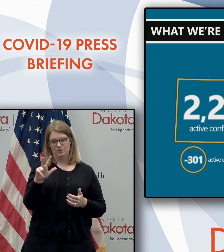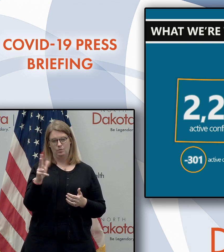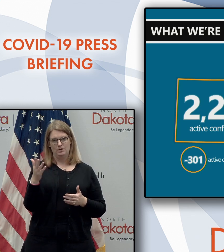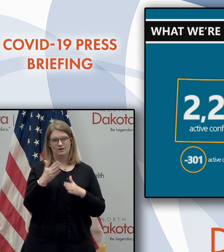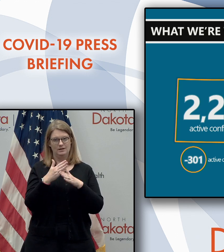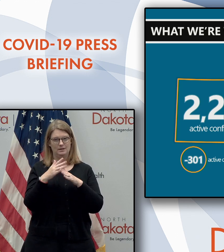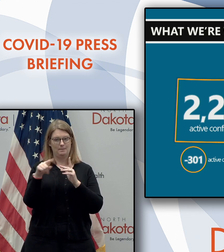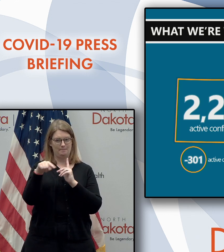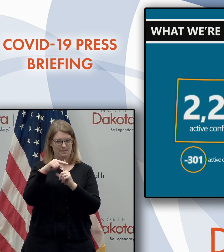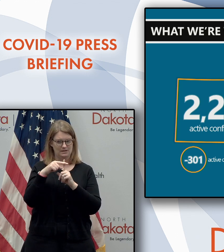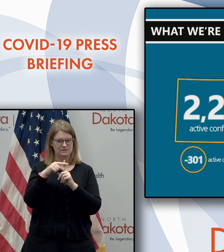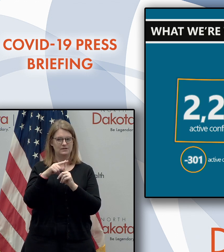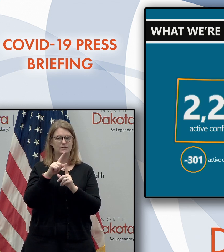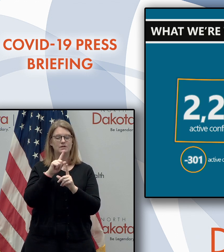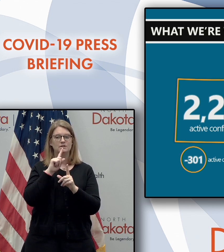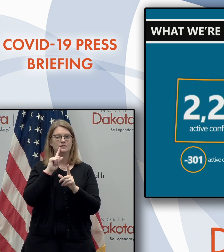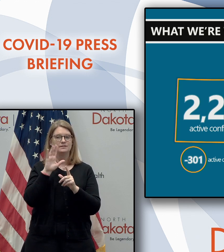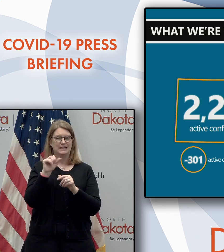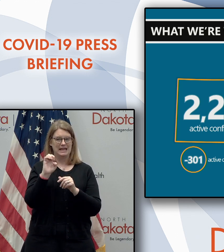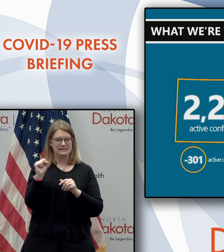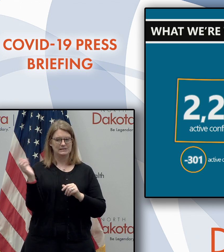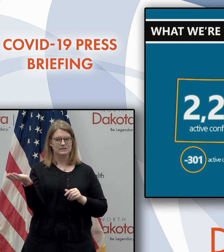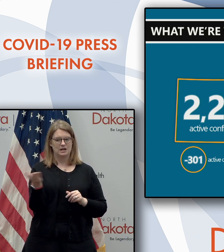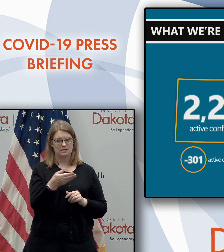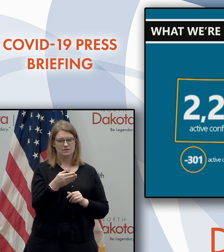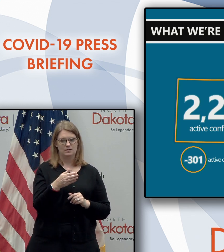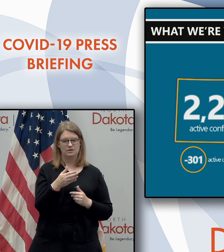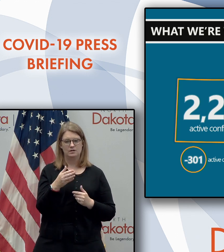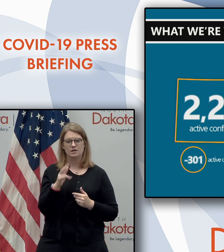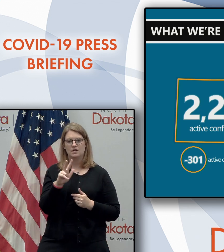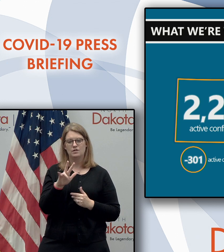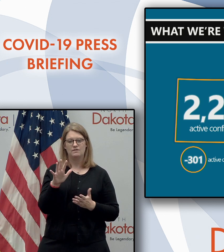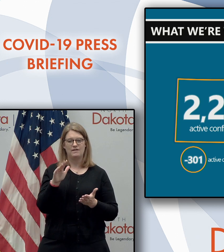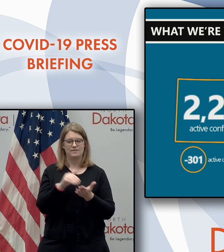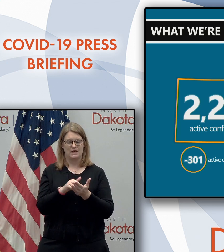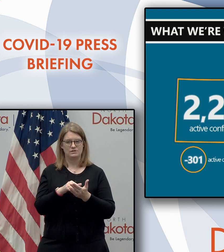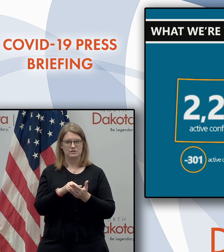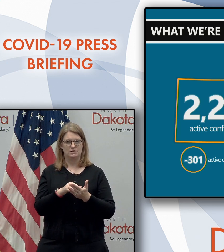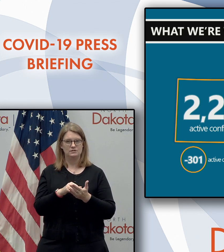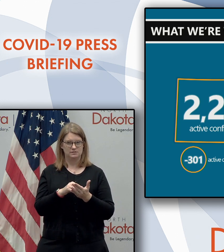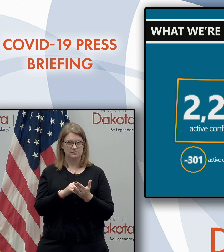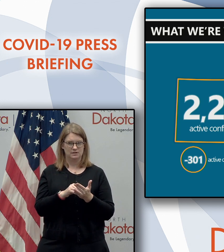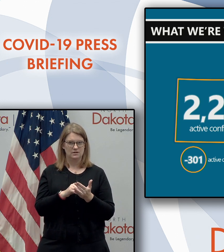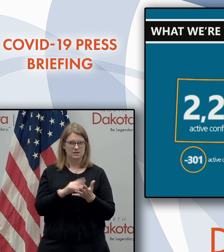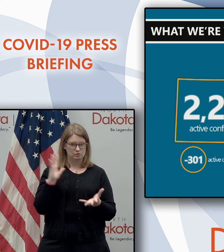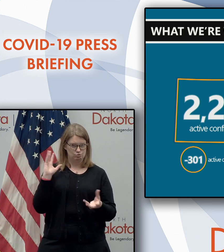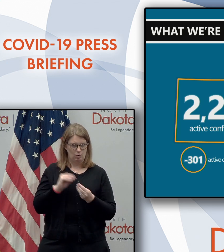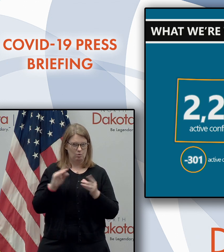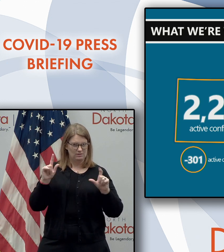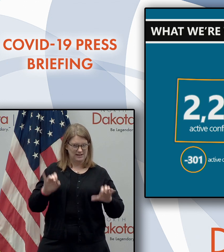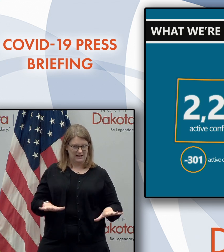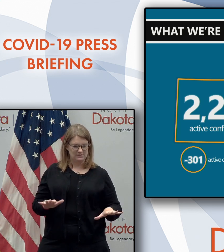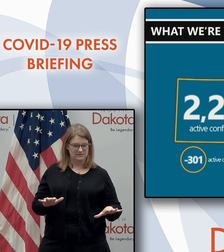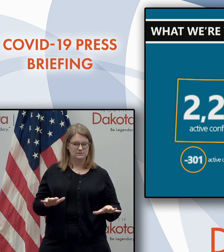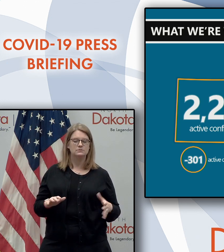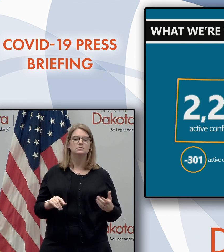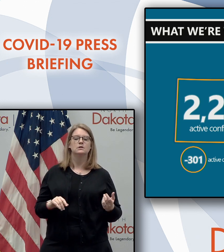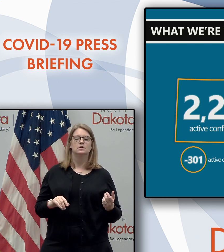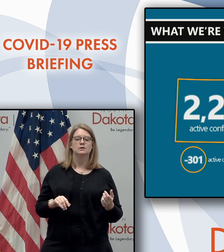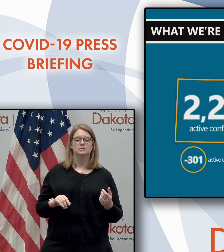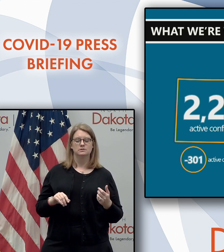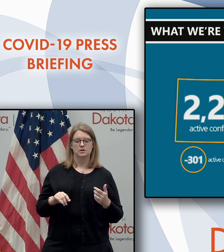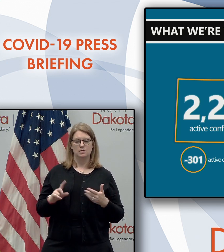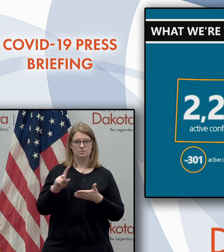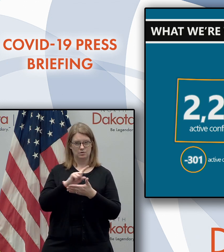1,873 positive confirmed cases out of the almost 35,000 total tests that occurred over the last week, and that brings